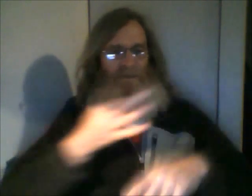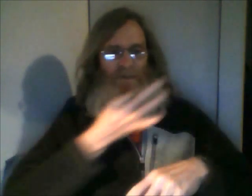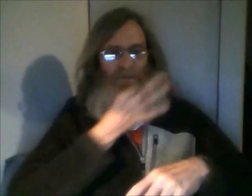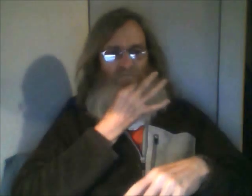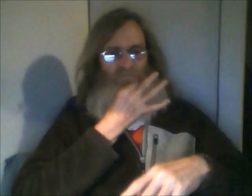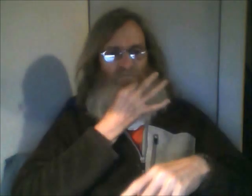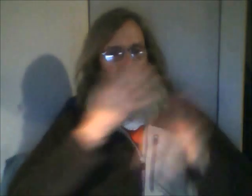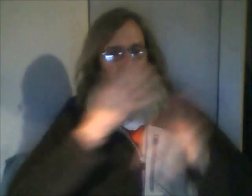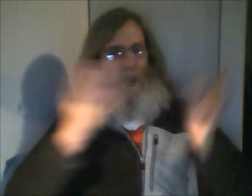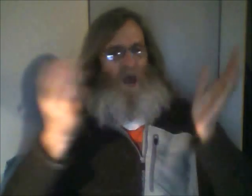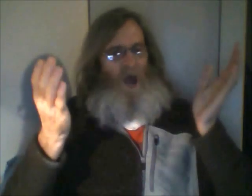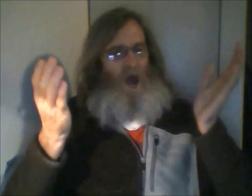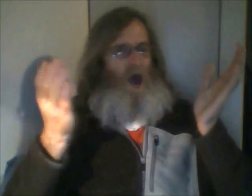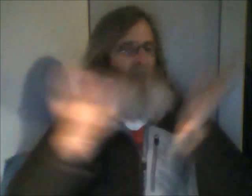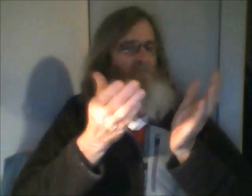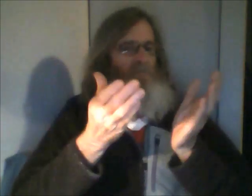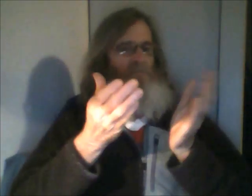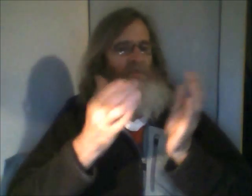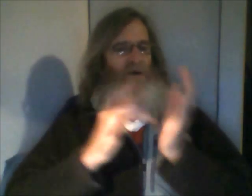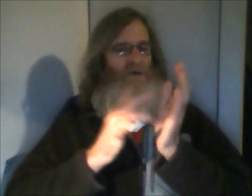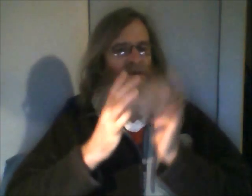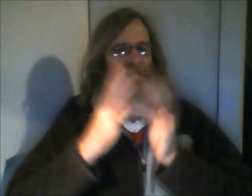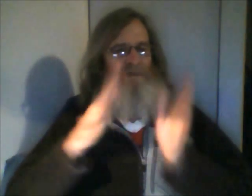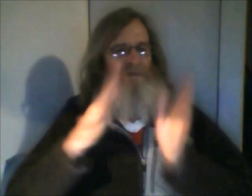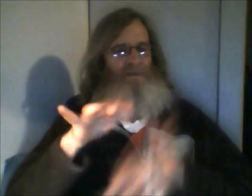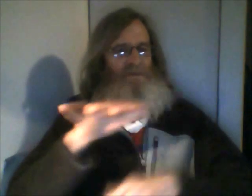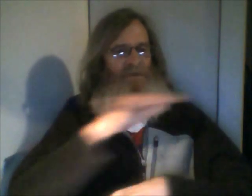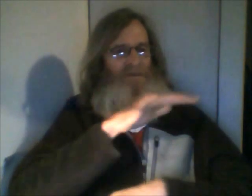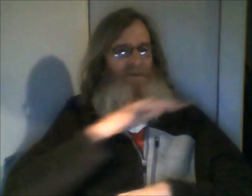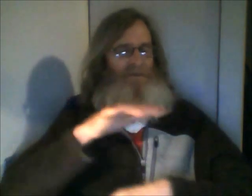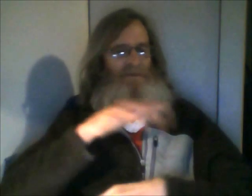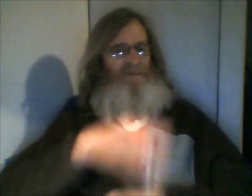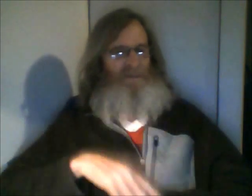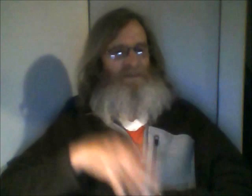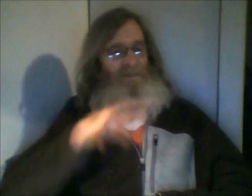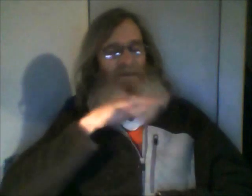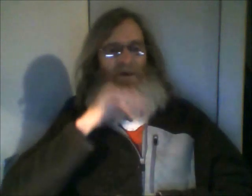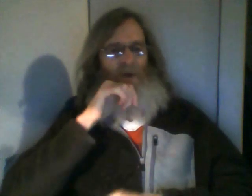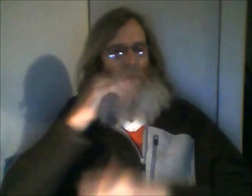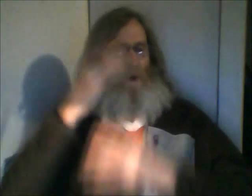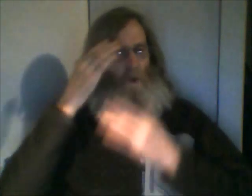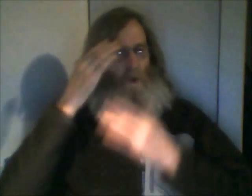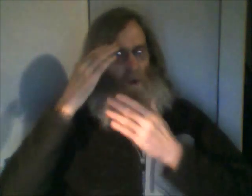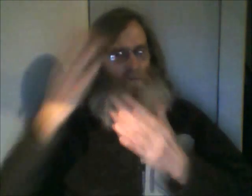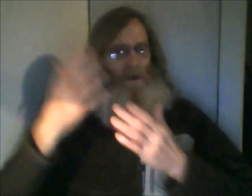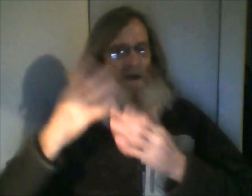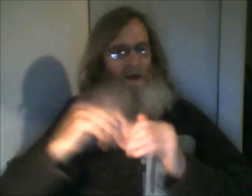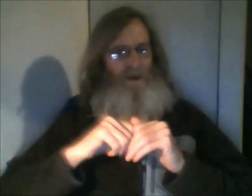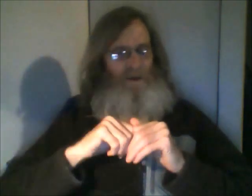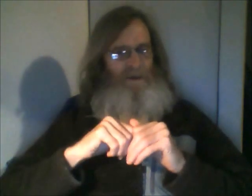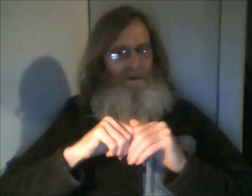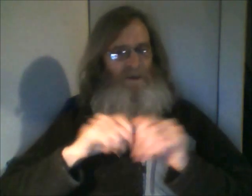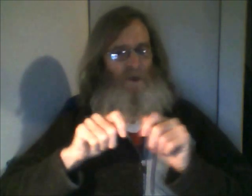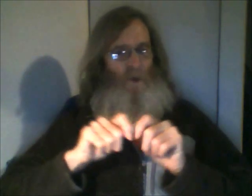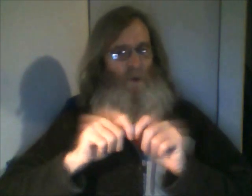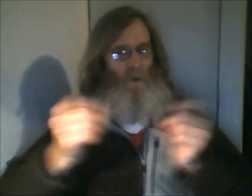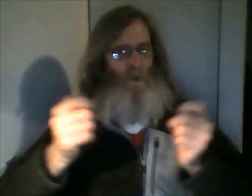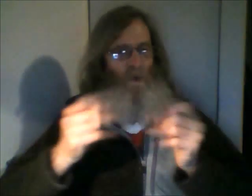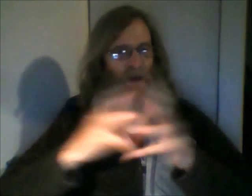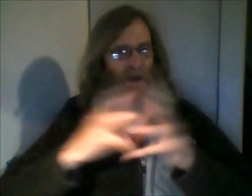Next, using this tap, they remove paint that dries inside the threads at the base of the frame, where the gear mechanisms screw on.